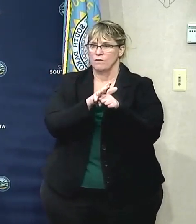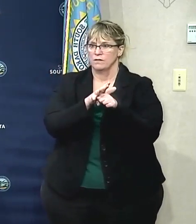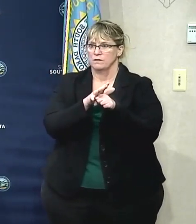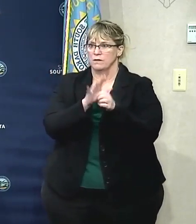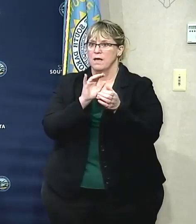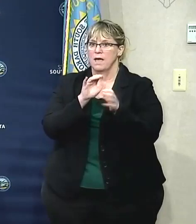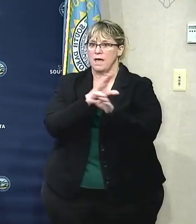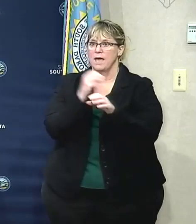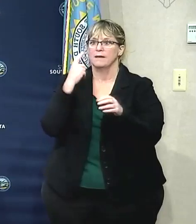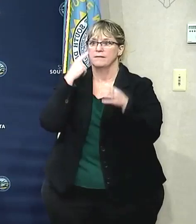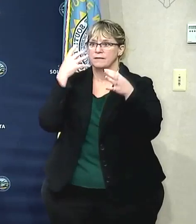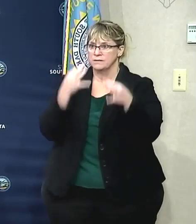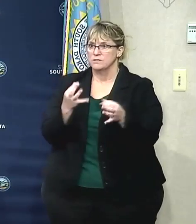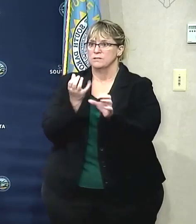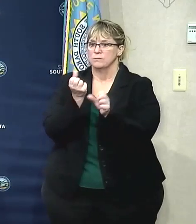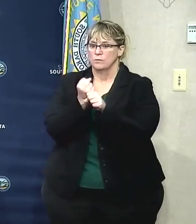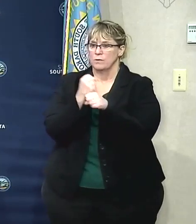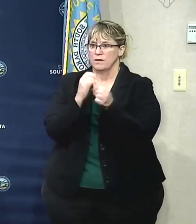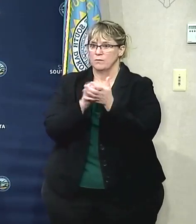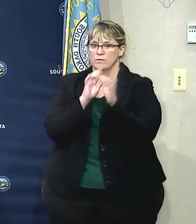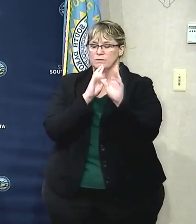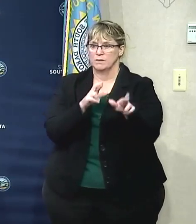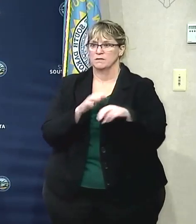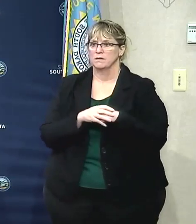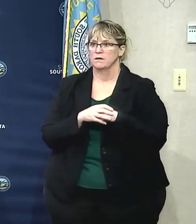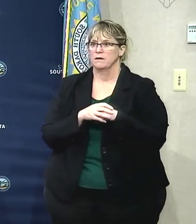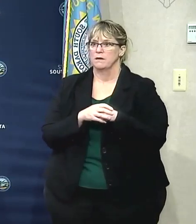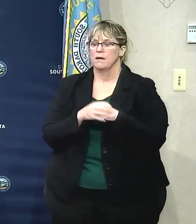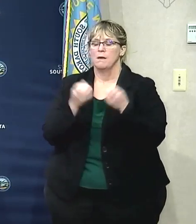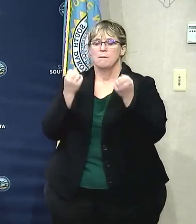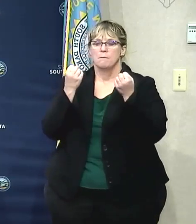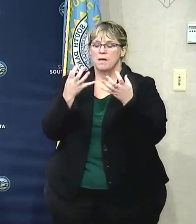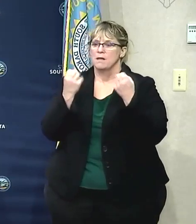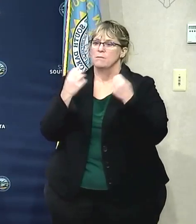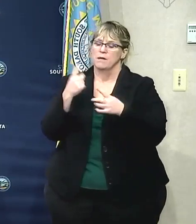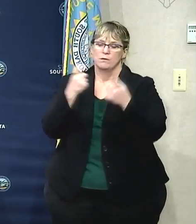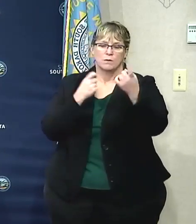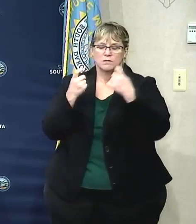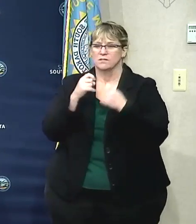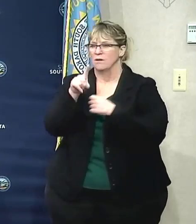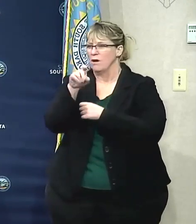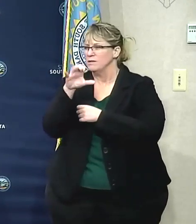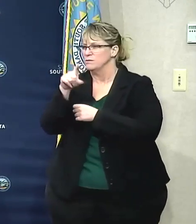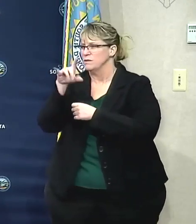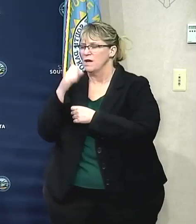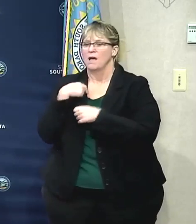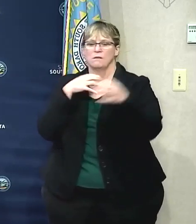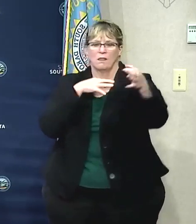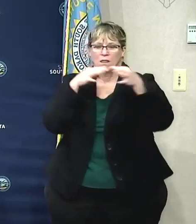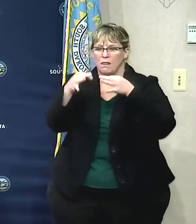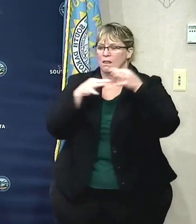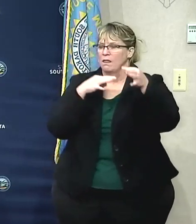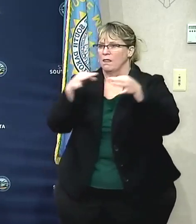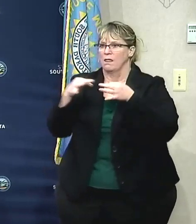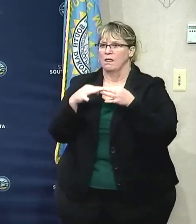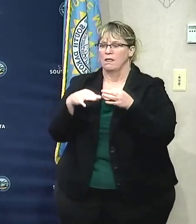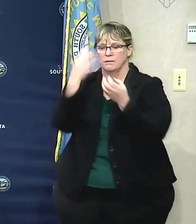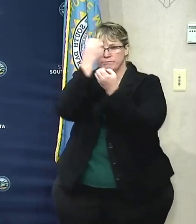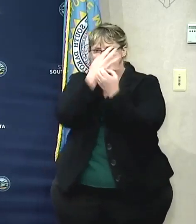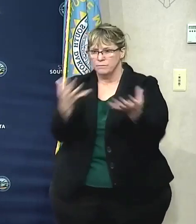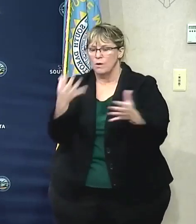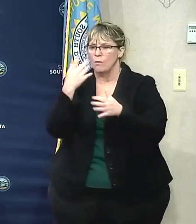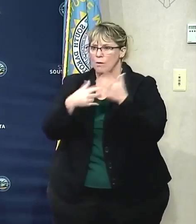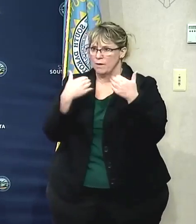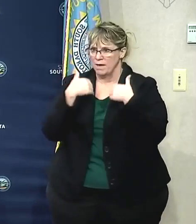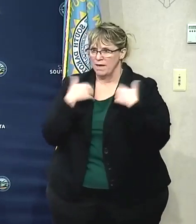decisions that we're making to respond to it. I've taken hundreds of questions at this point. I've walked you through the modeling and the projections